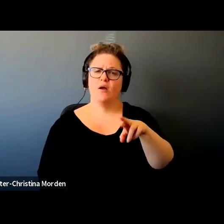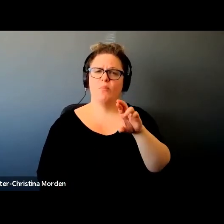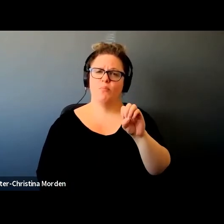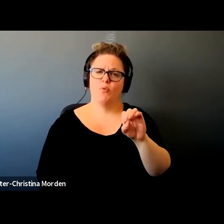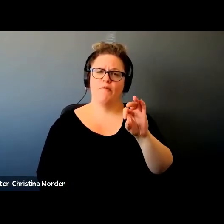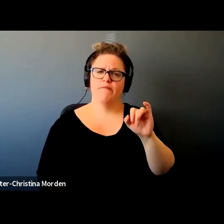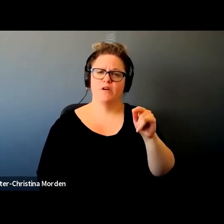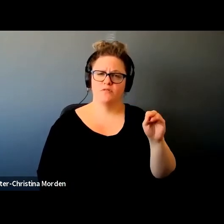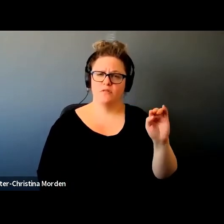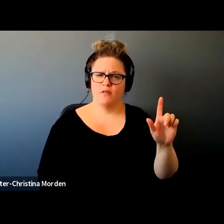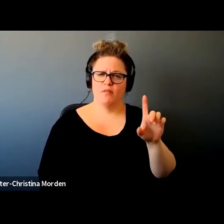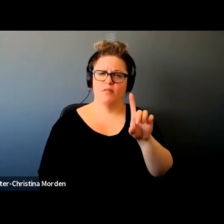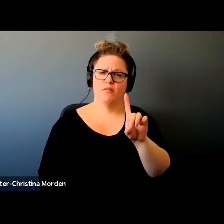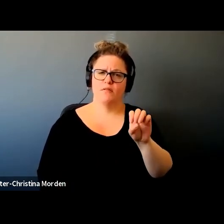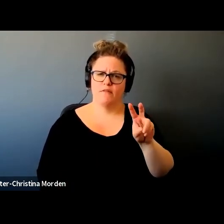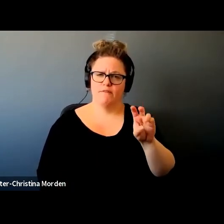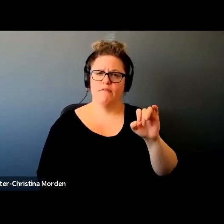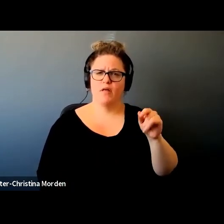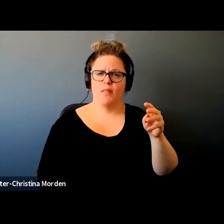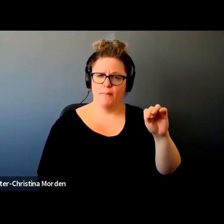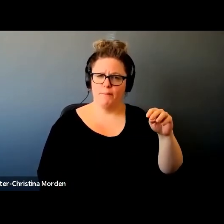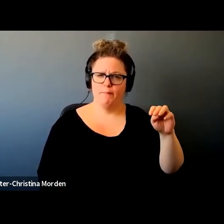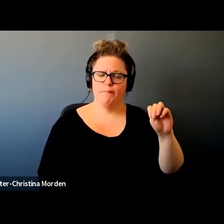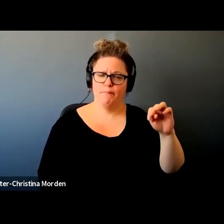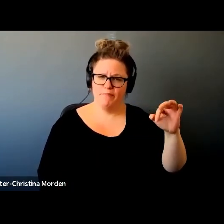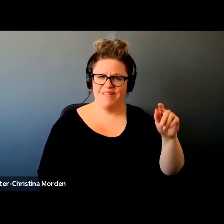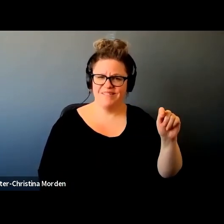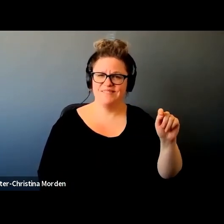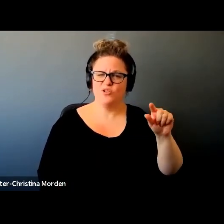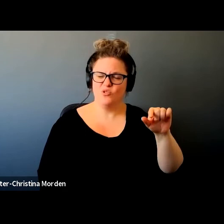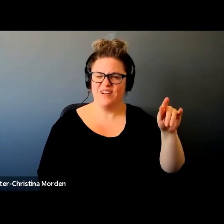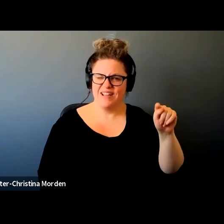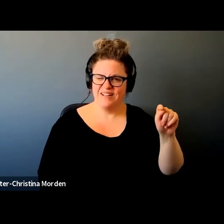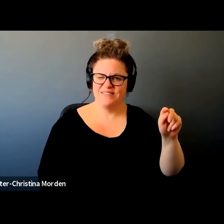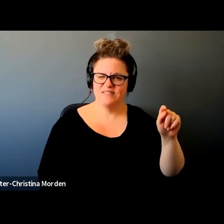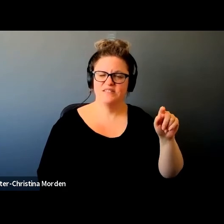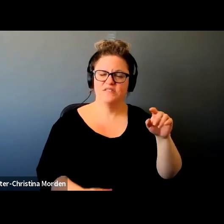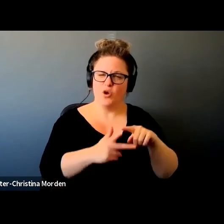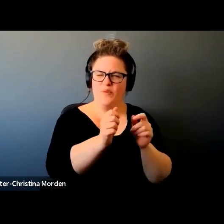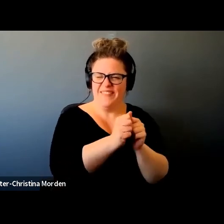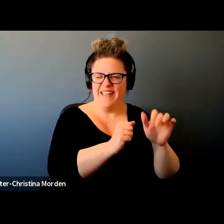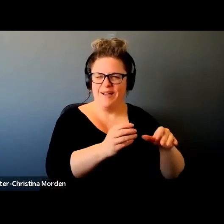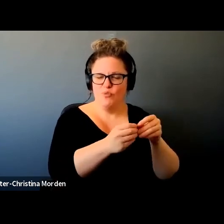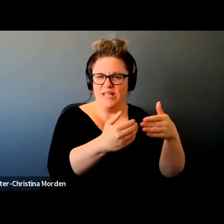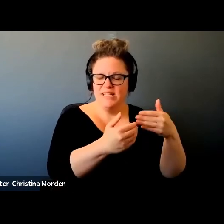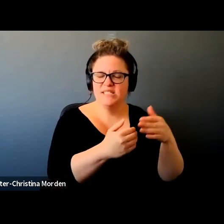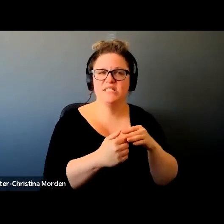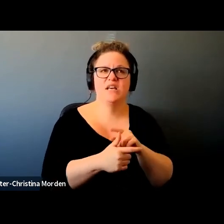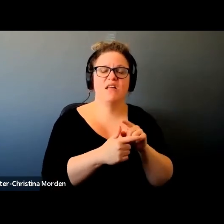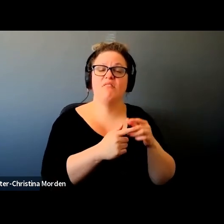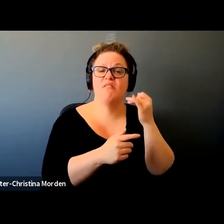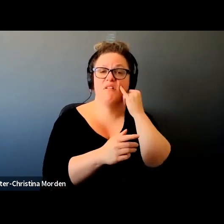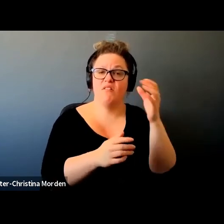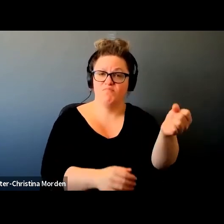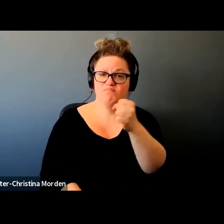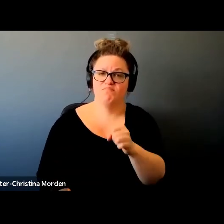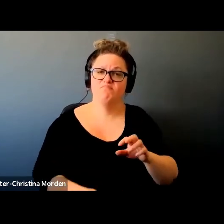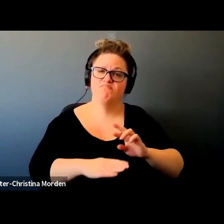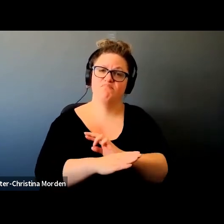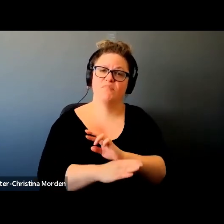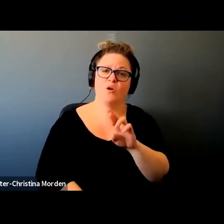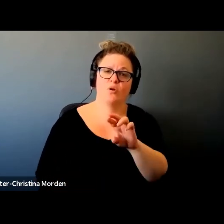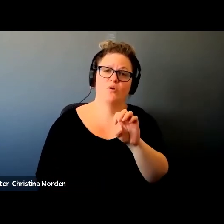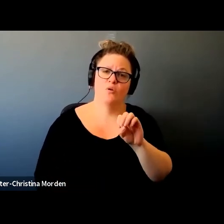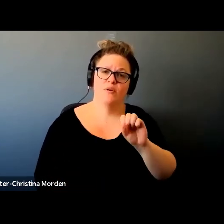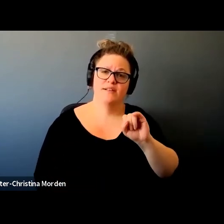use that to maybe get a residency, which is a dedicated time spent. A lot of times you can go